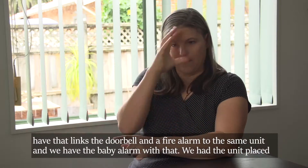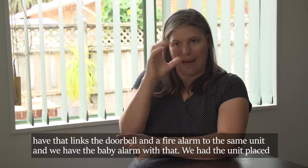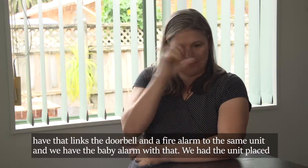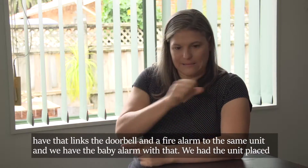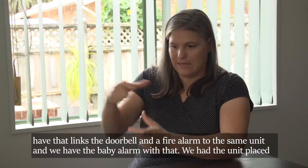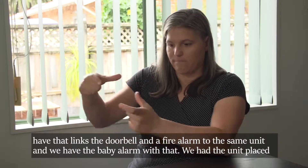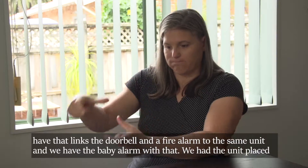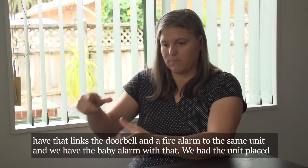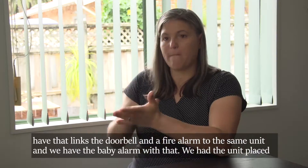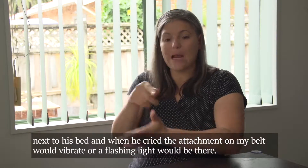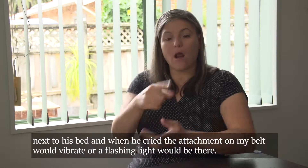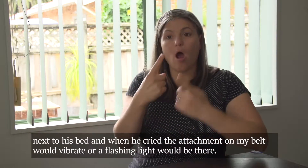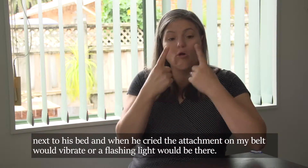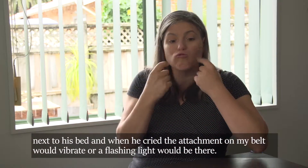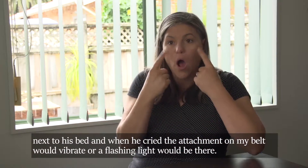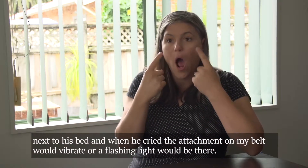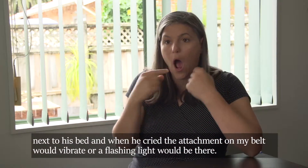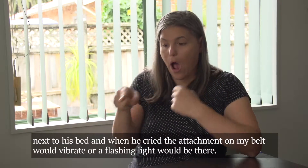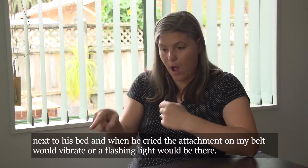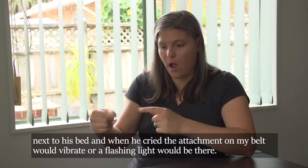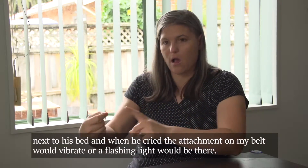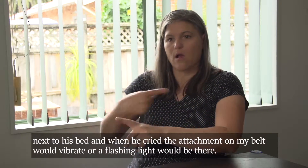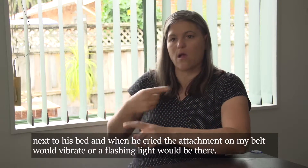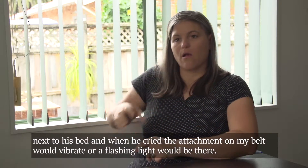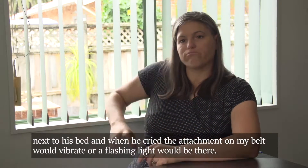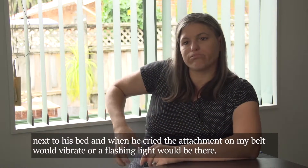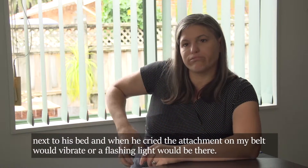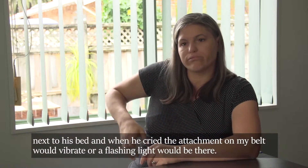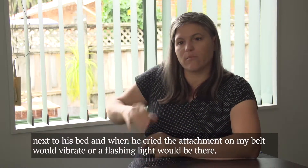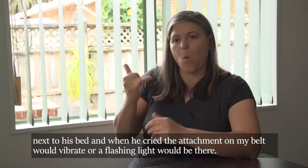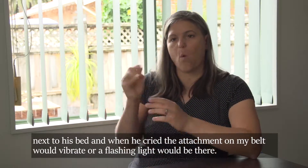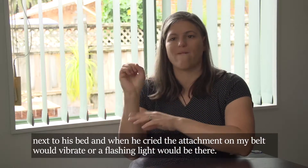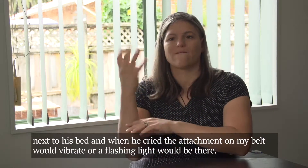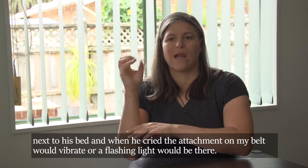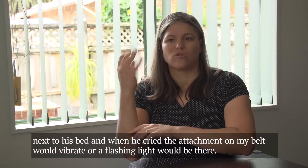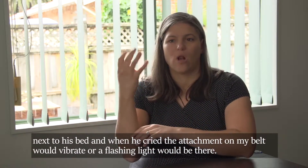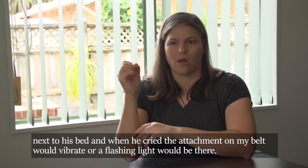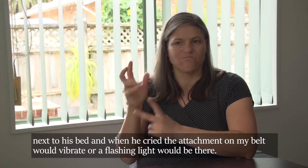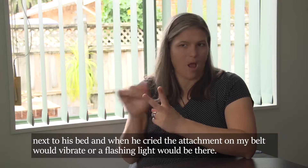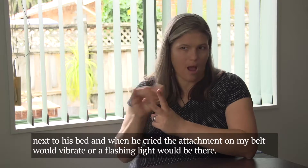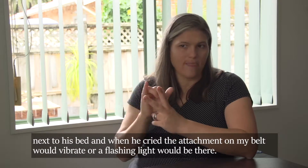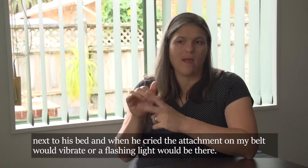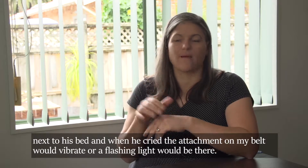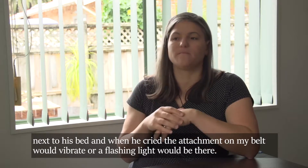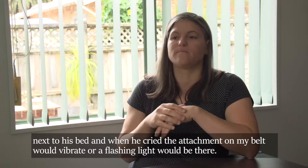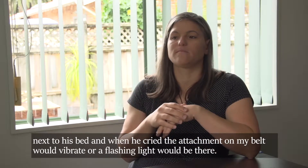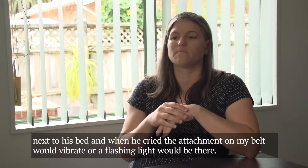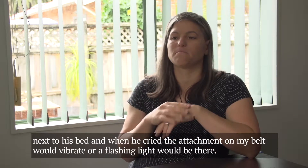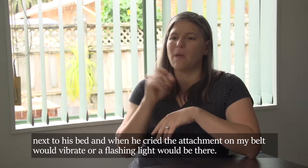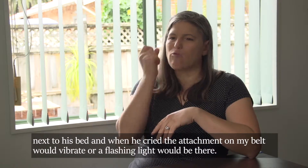We had the unit placed next to his bed, and when he cried, the attachment on my